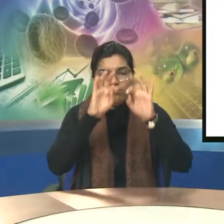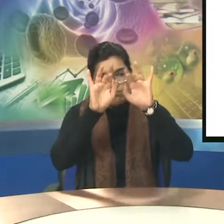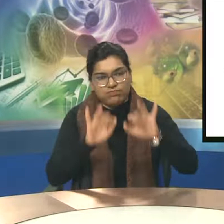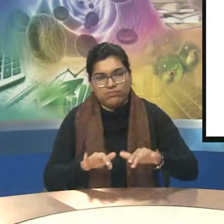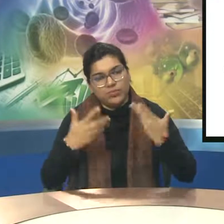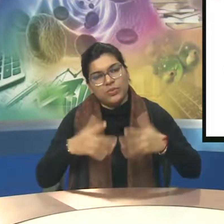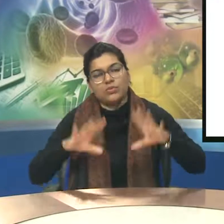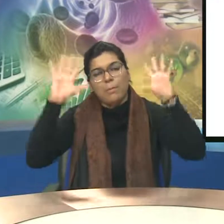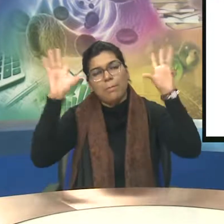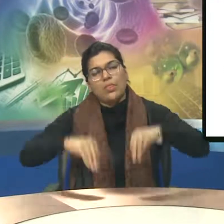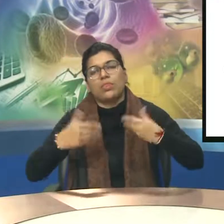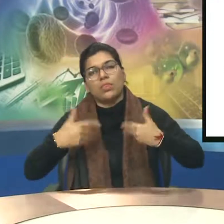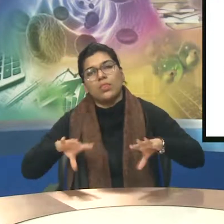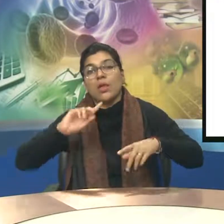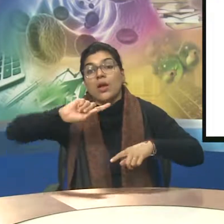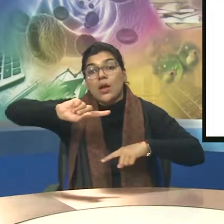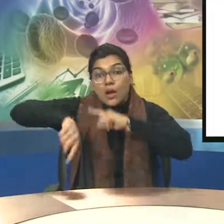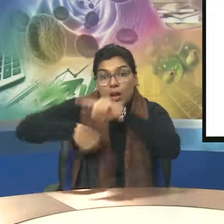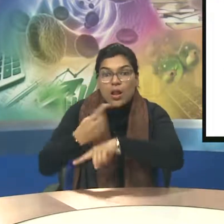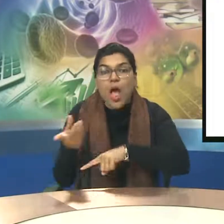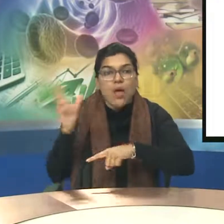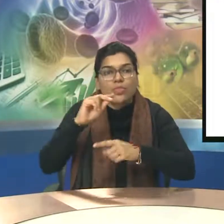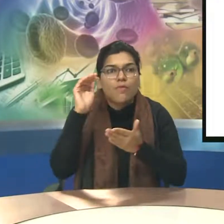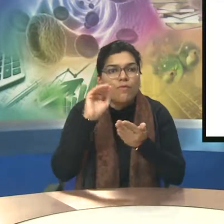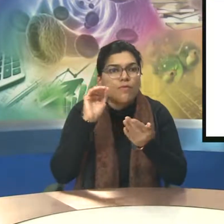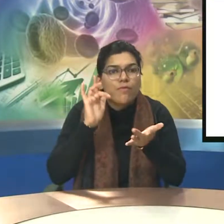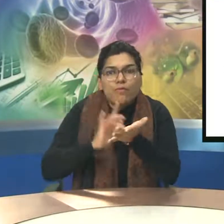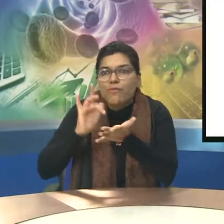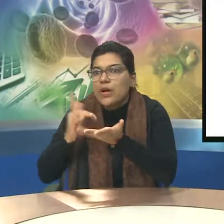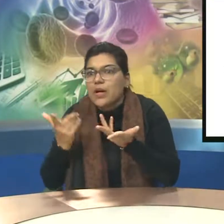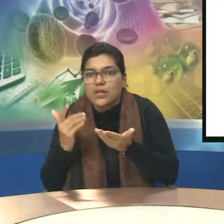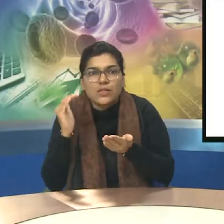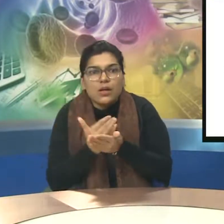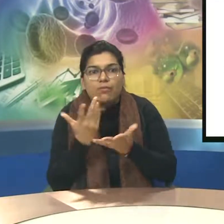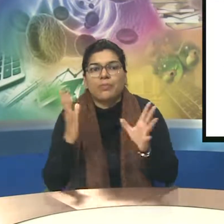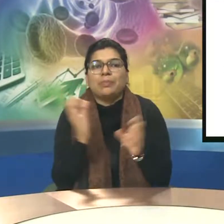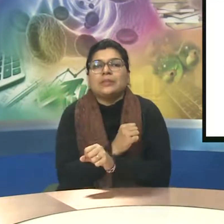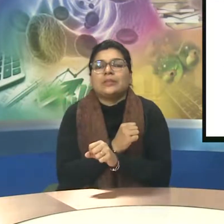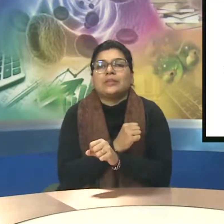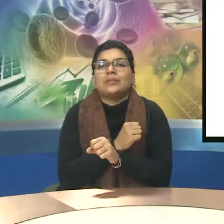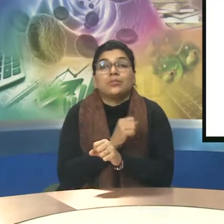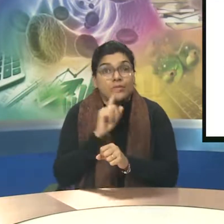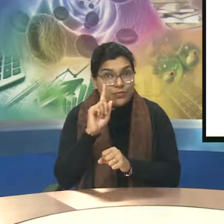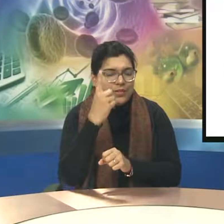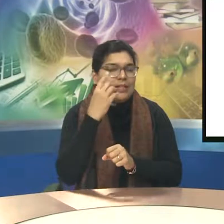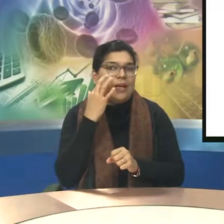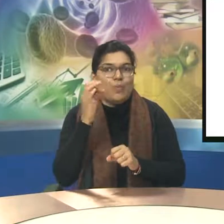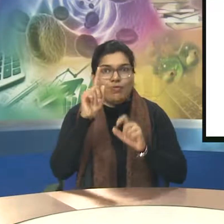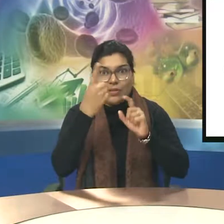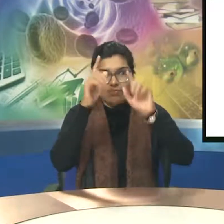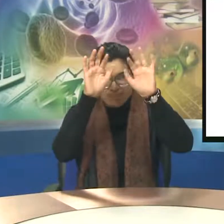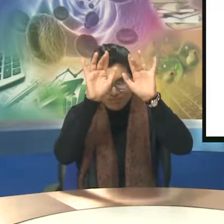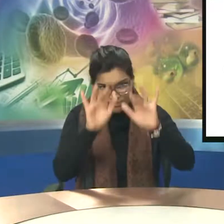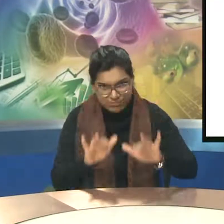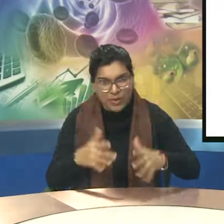Whatever you have written or whatever you have cut, copy, paste, you have to save it first,